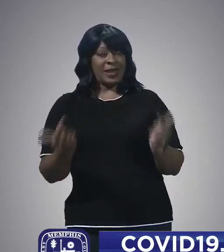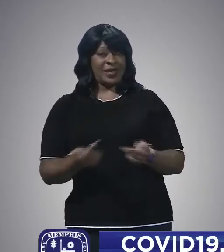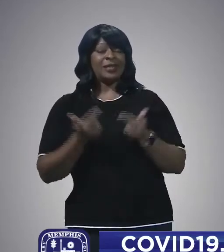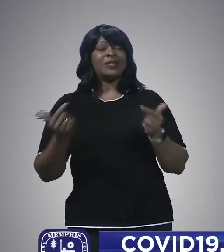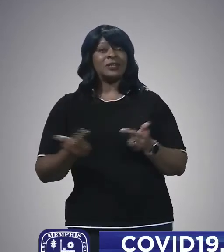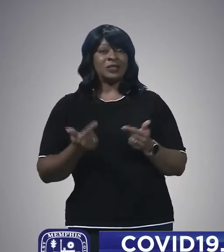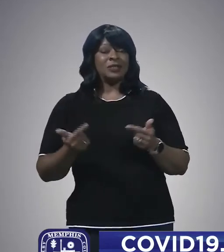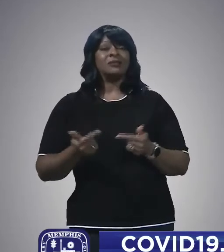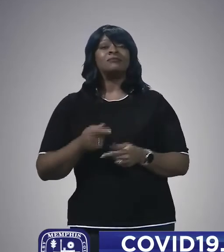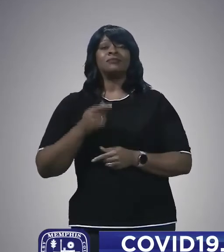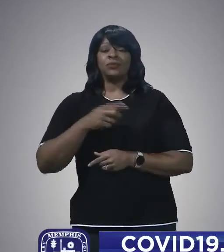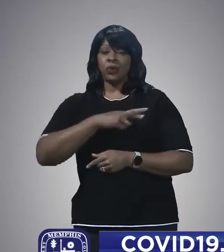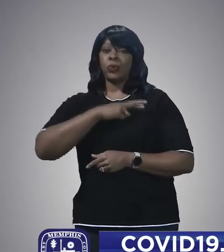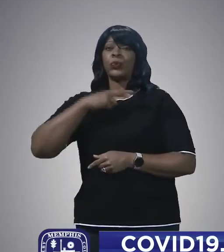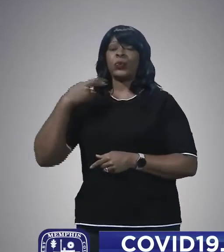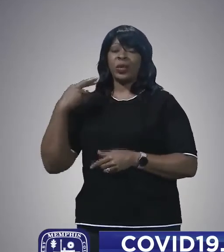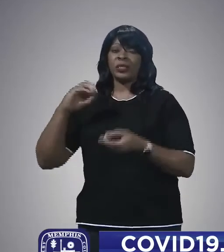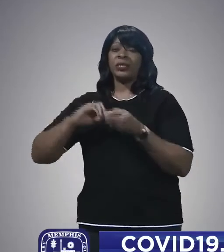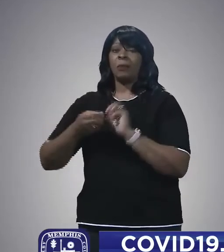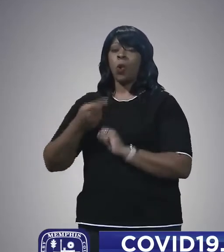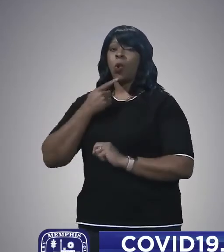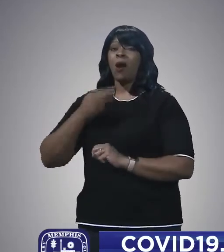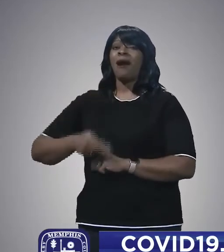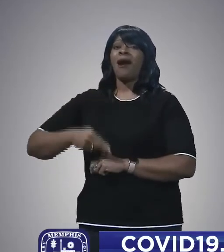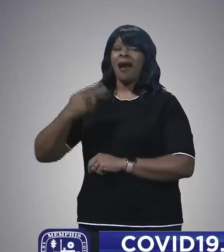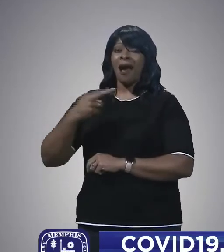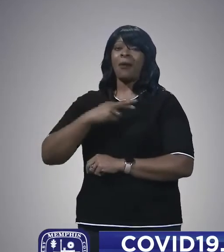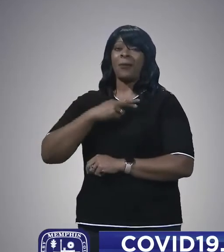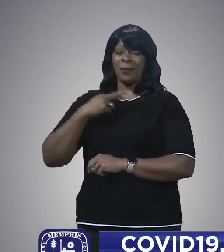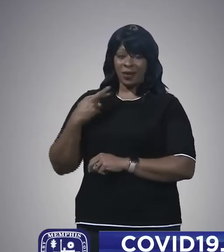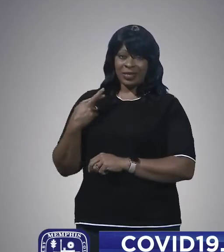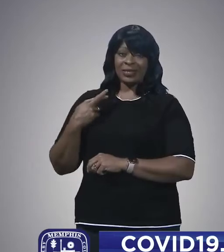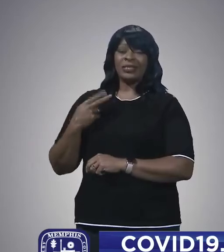put at risk by the number of people that are being treated